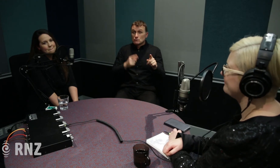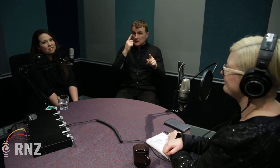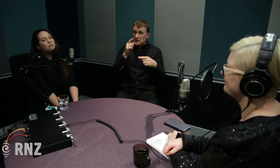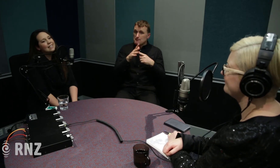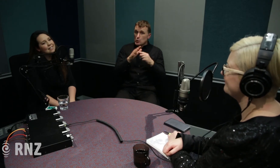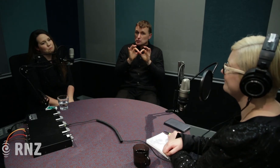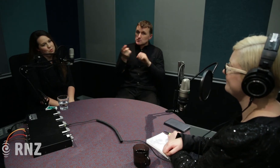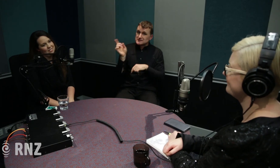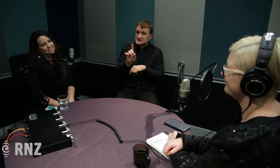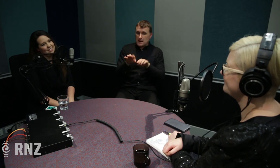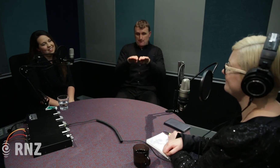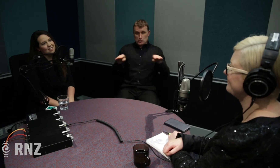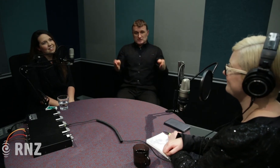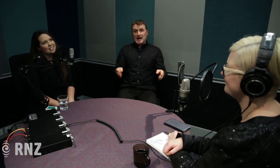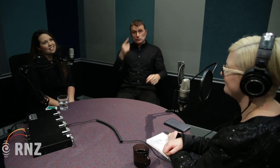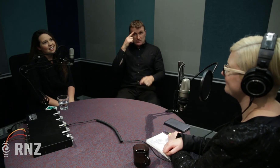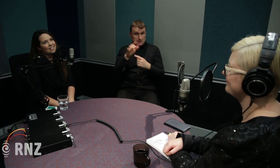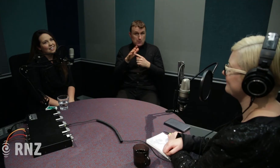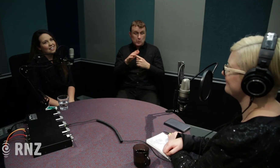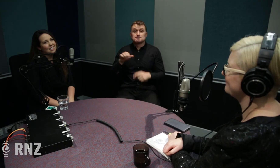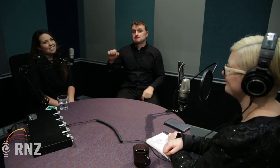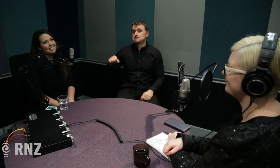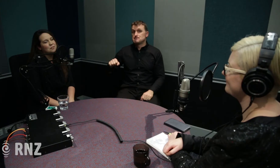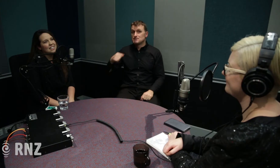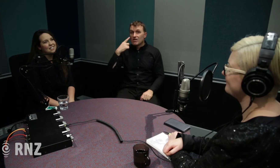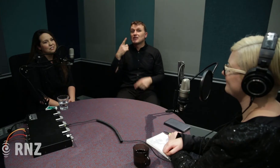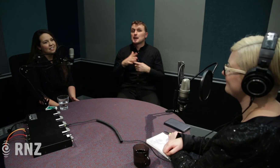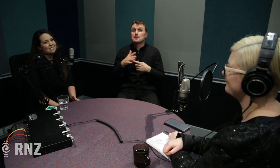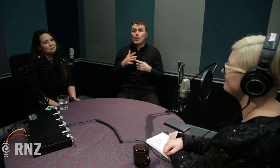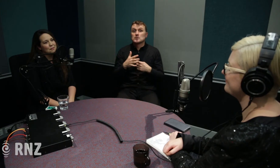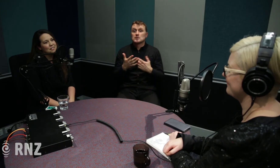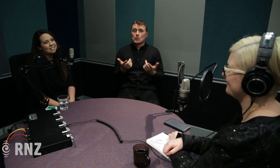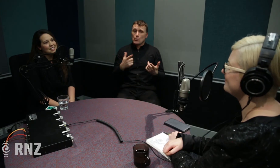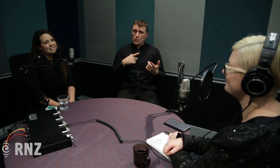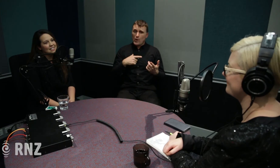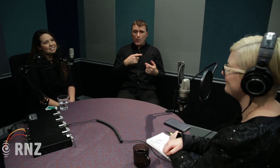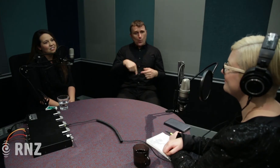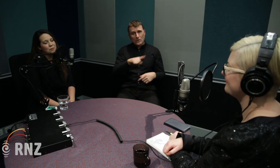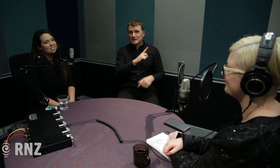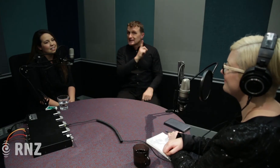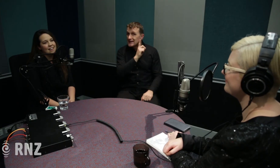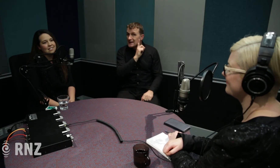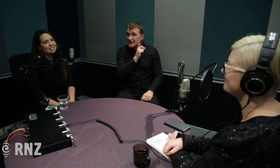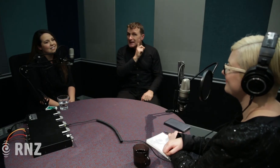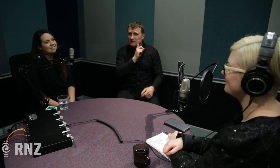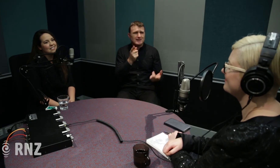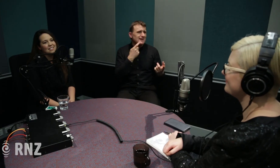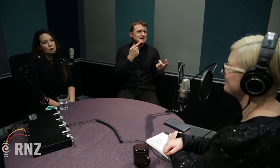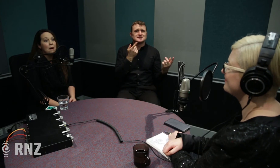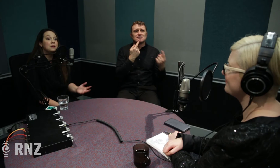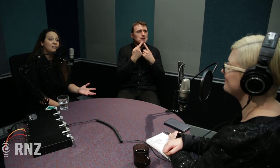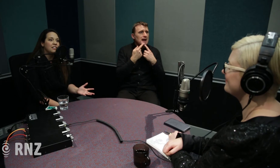stage? Really important. I think we take it for granted as people who can hear that, we can just